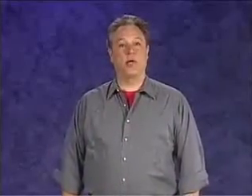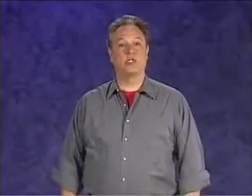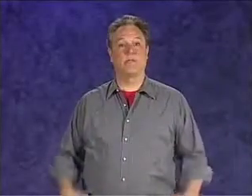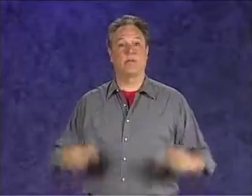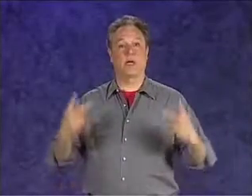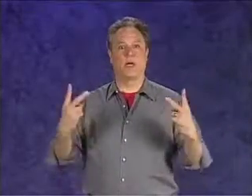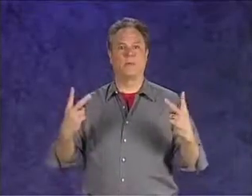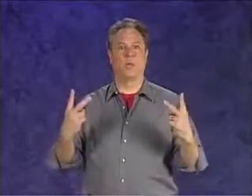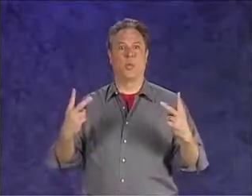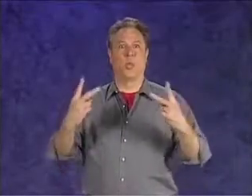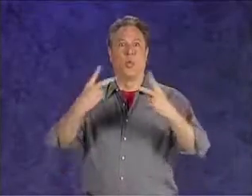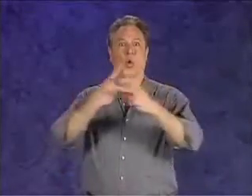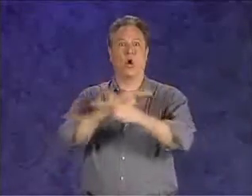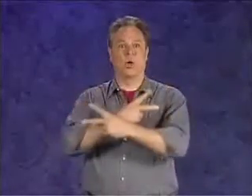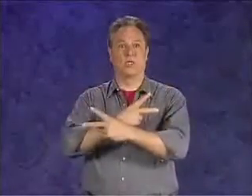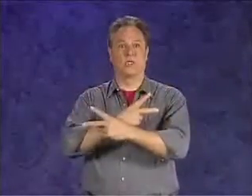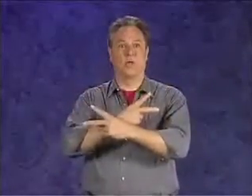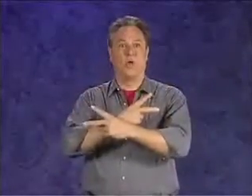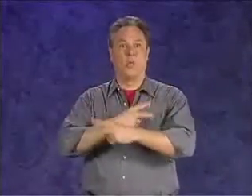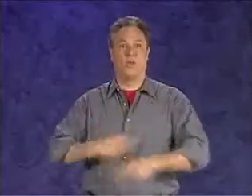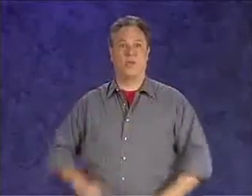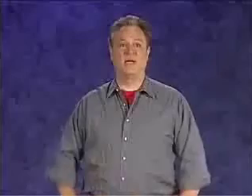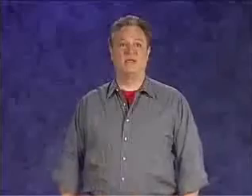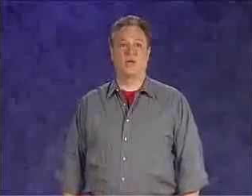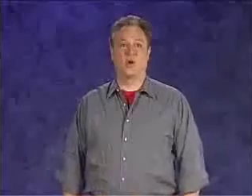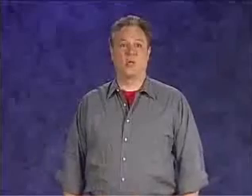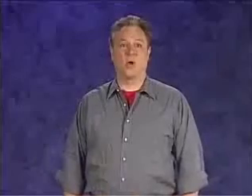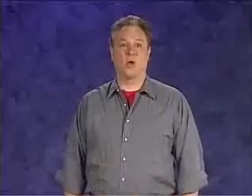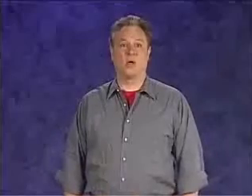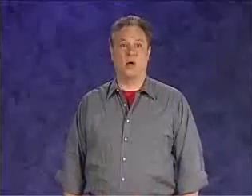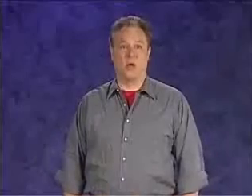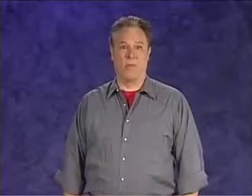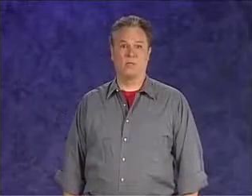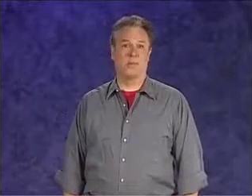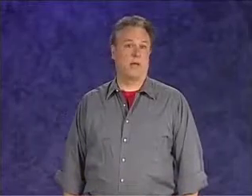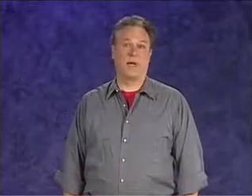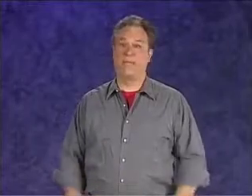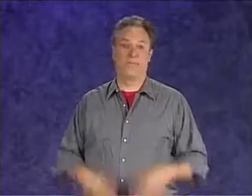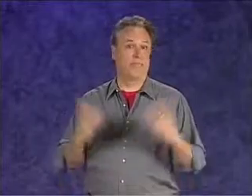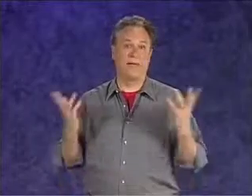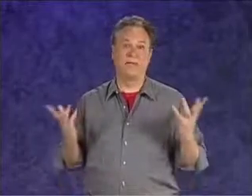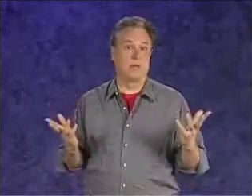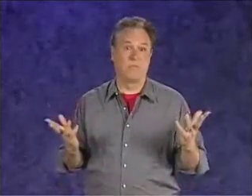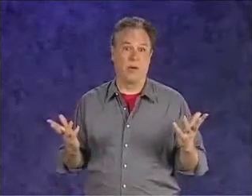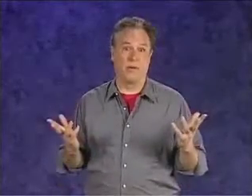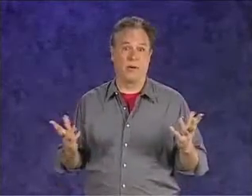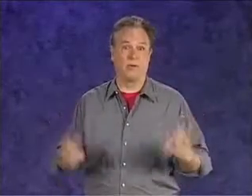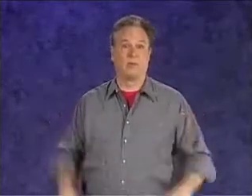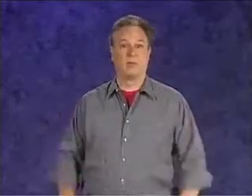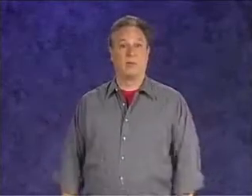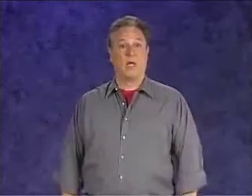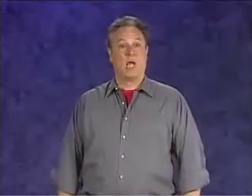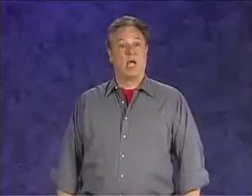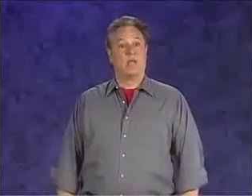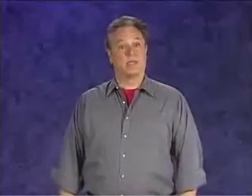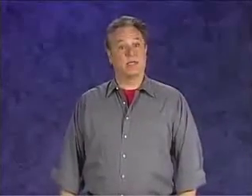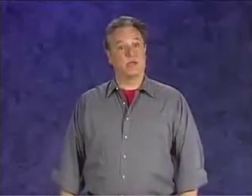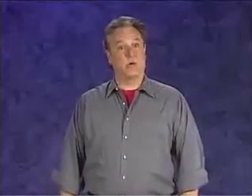situation becomes worse when things that go wrong are multiplied by some number. The